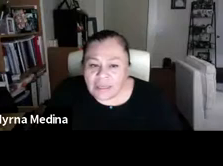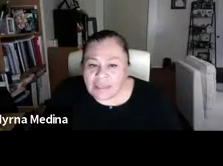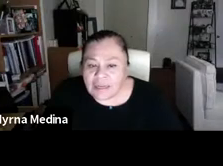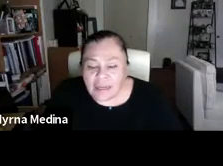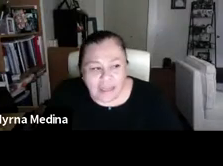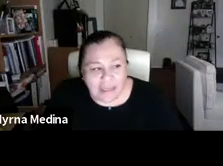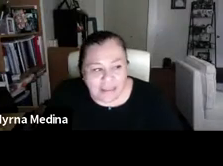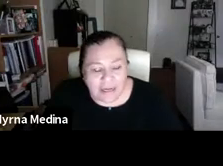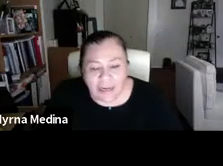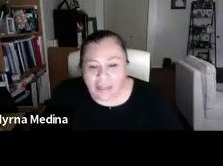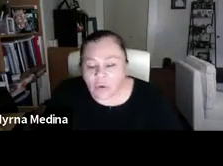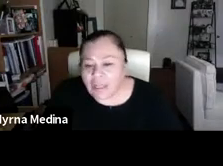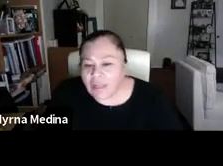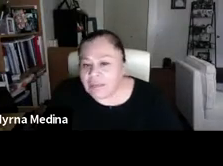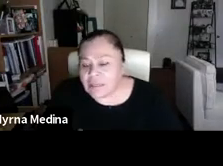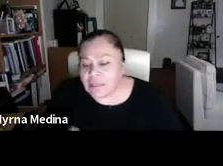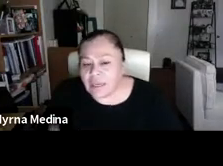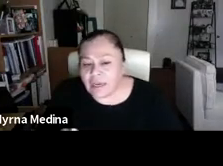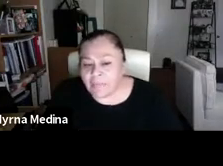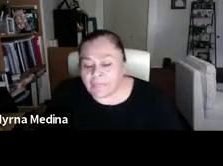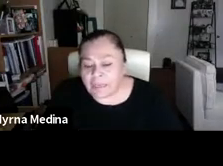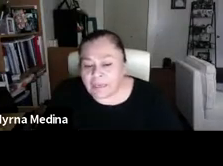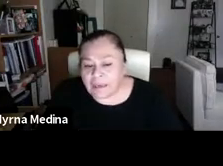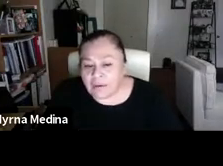importante estar creando cada vez